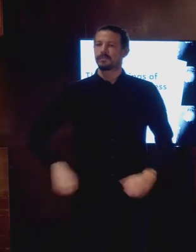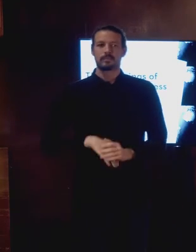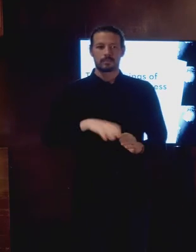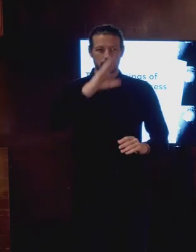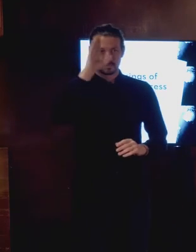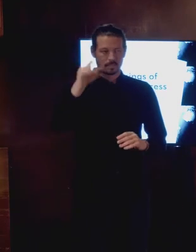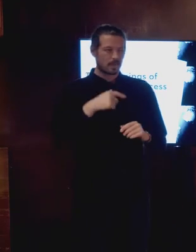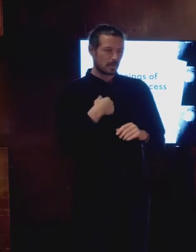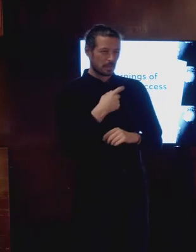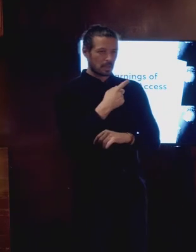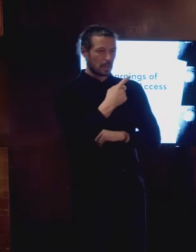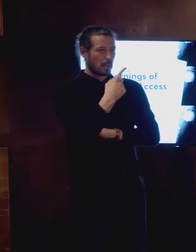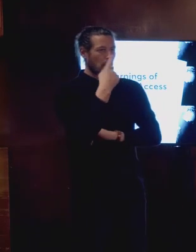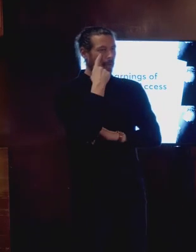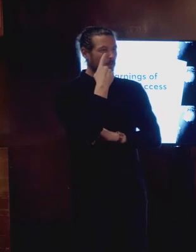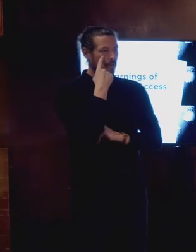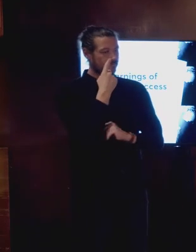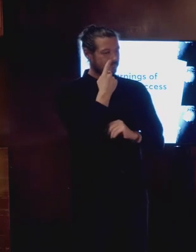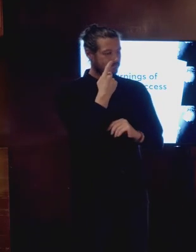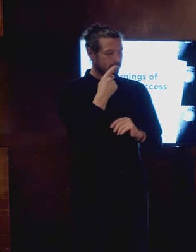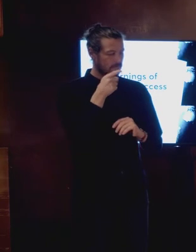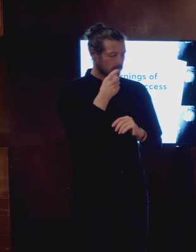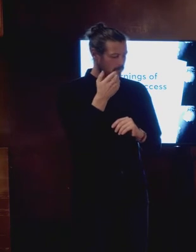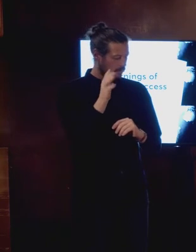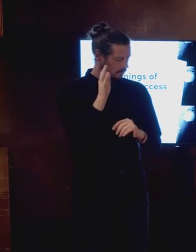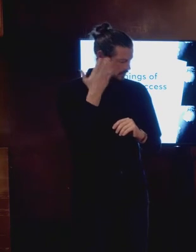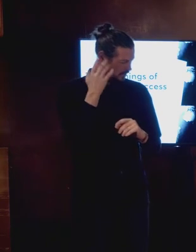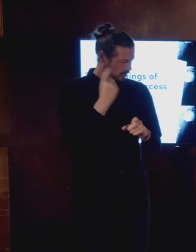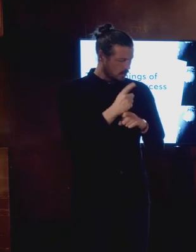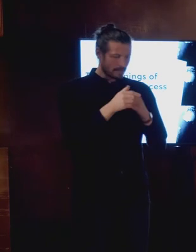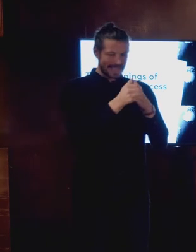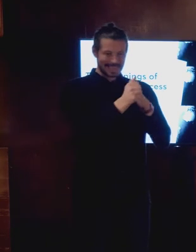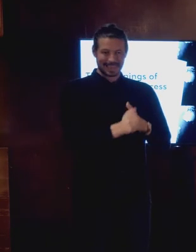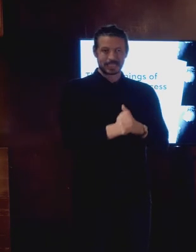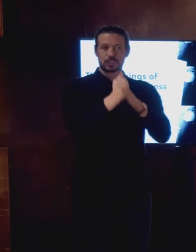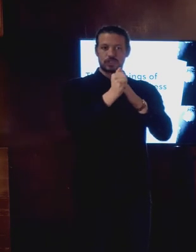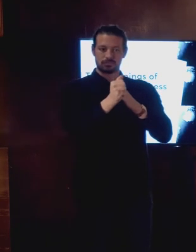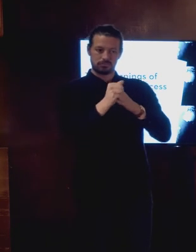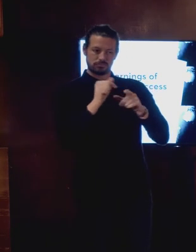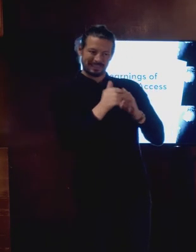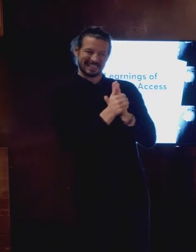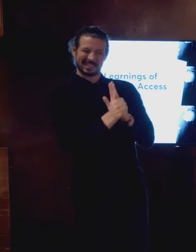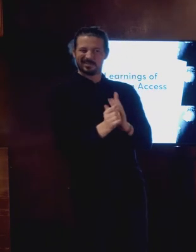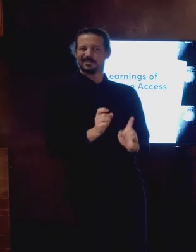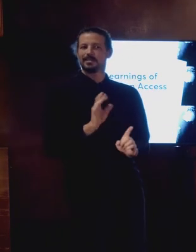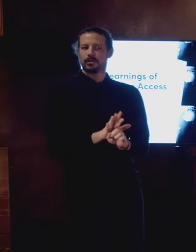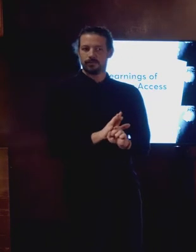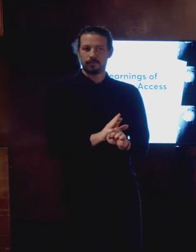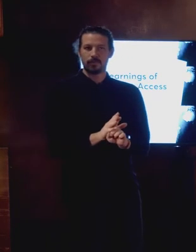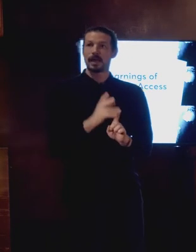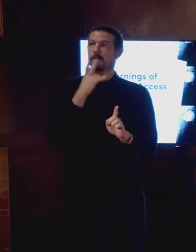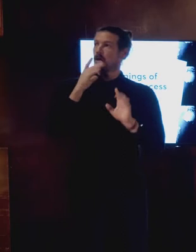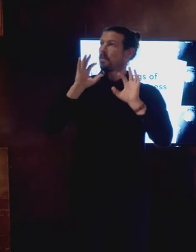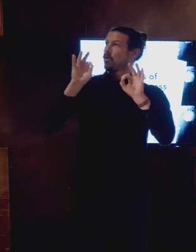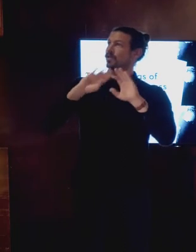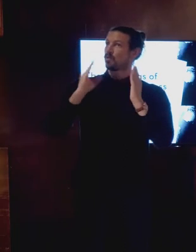Hi, I'm just curious about, you mentioned right at the start about leadership and needing leadership skills. Mm-hmm. In a perfect world,